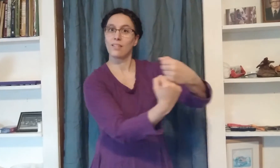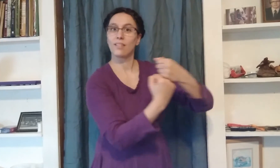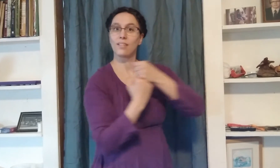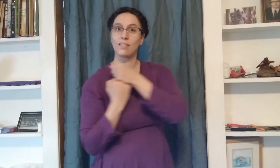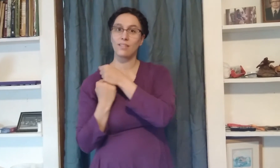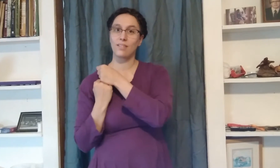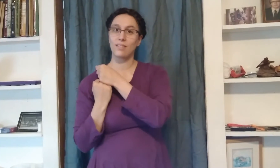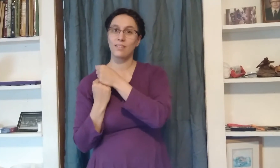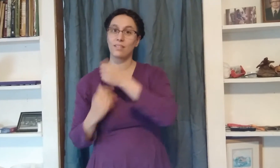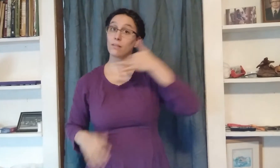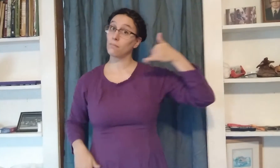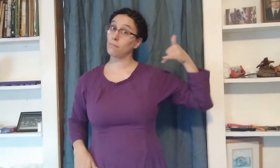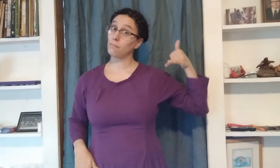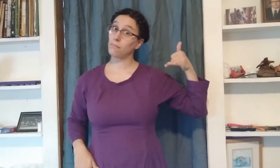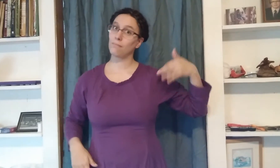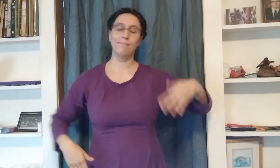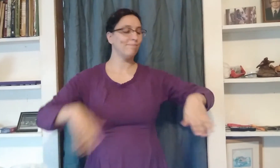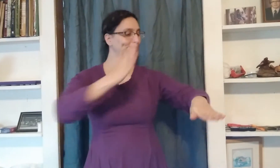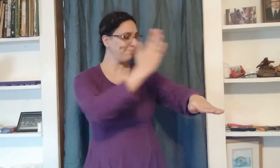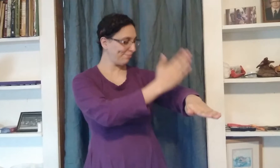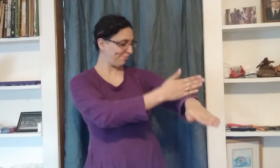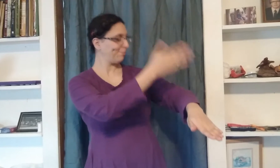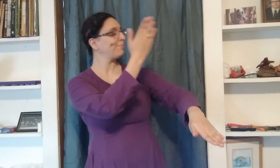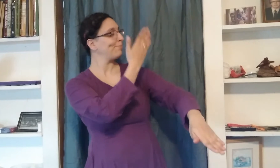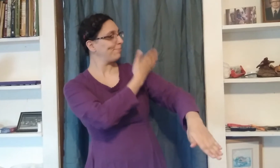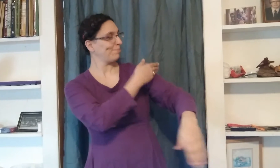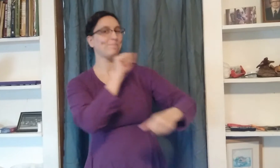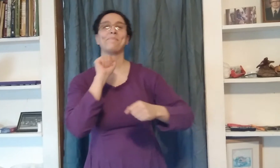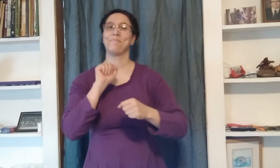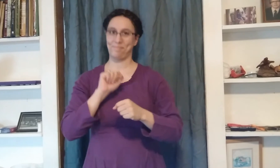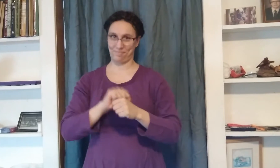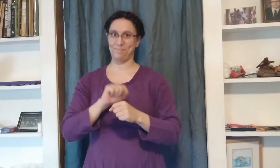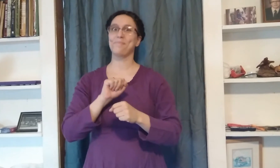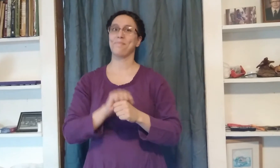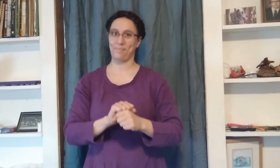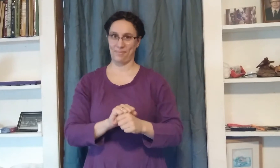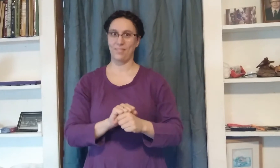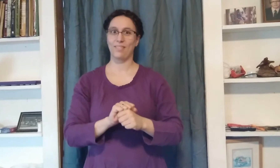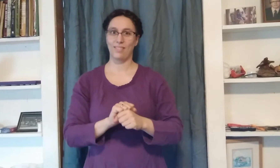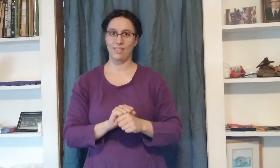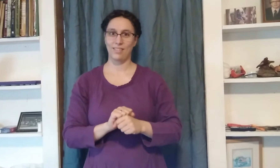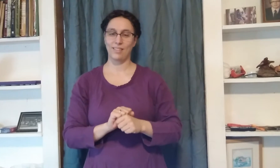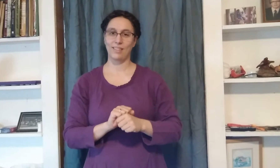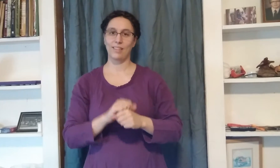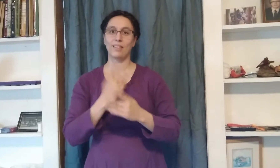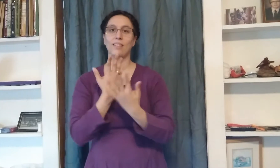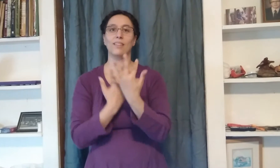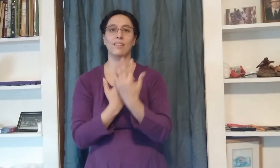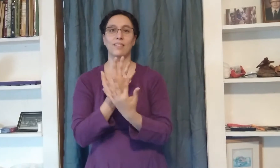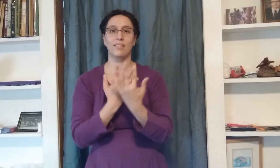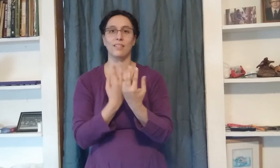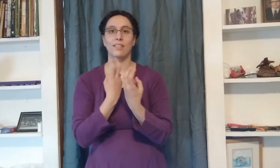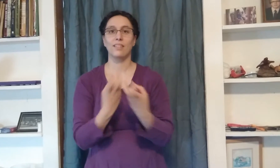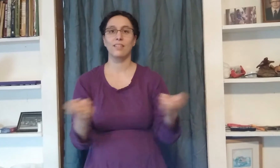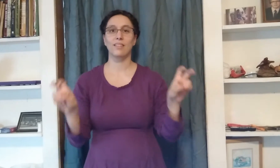our parts, to bring all of our crafts to new heights. As we sit round the